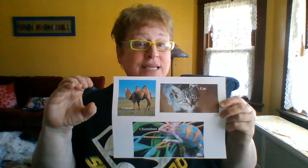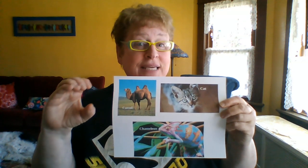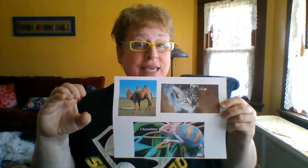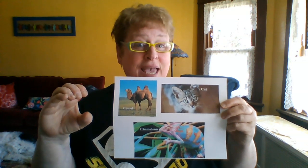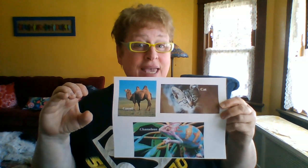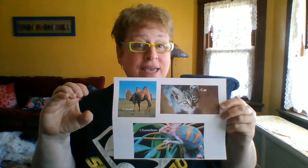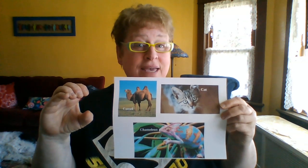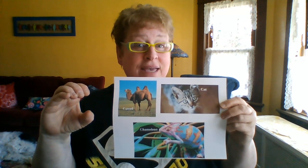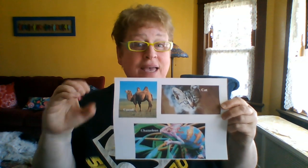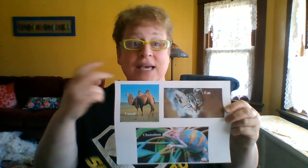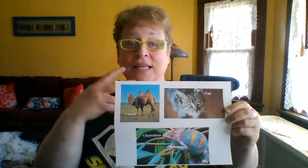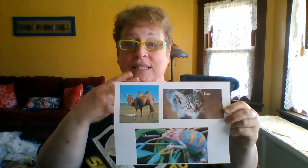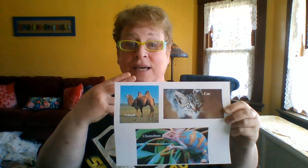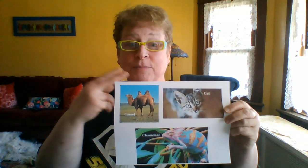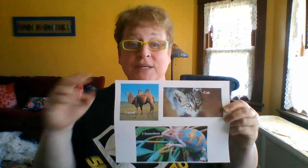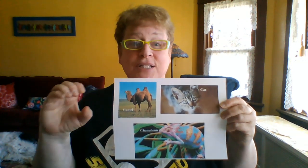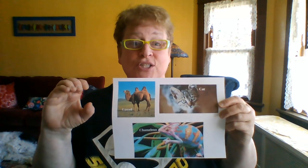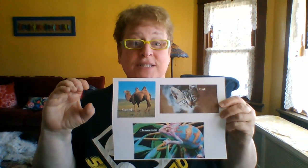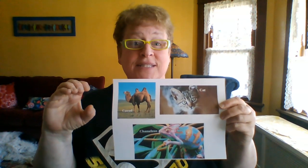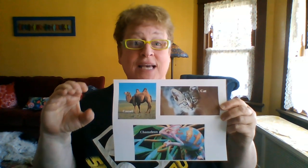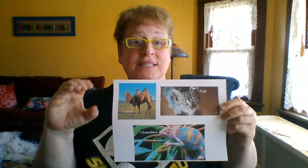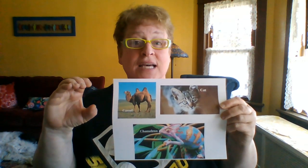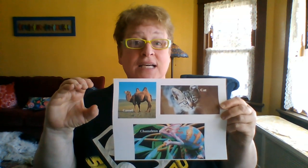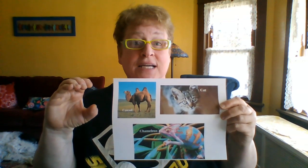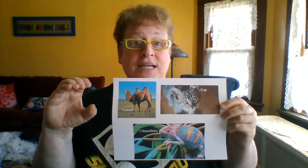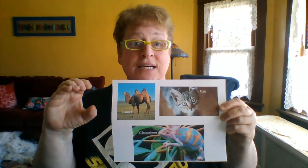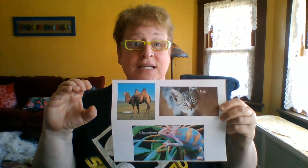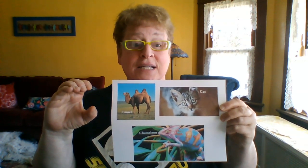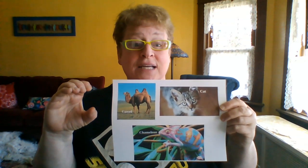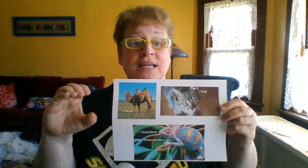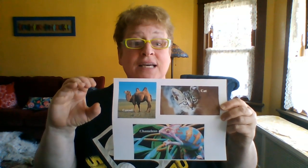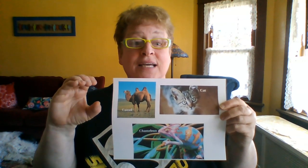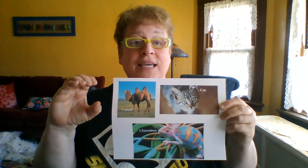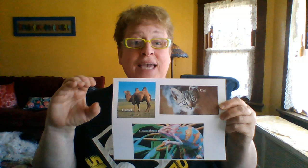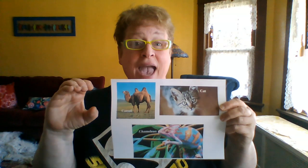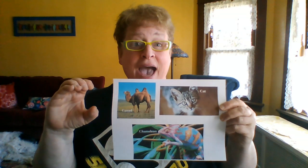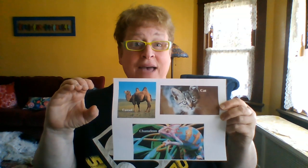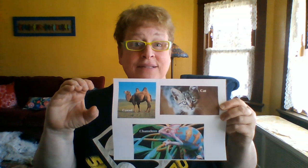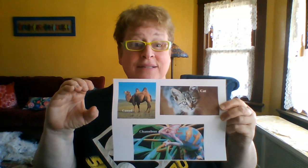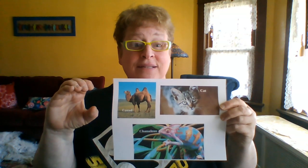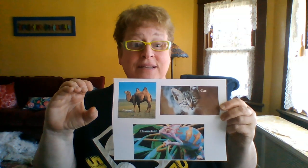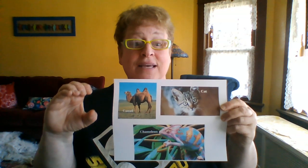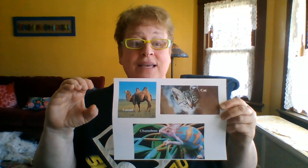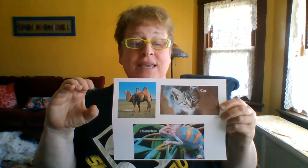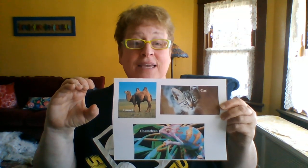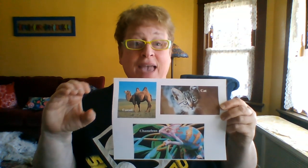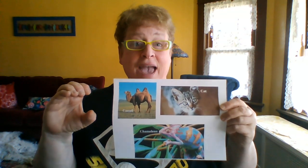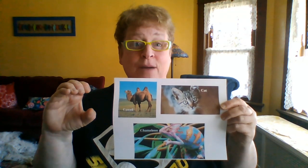a K, clipped just says k, cat,